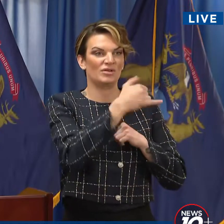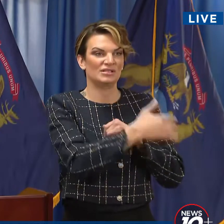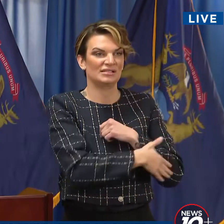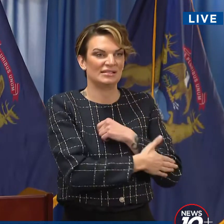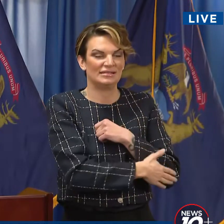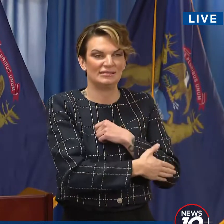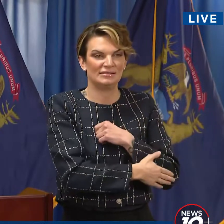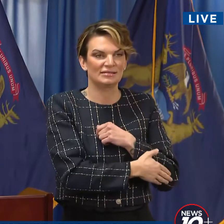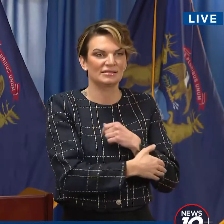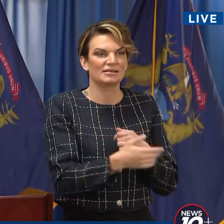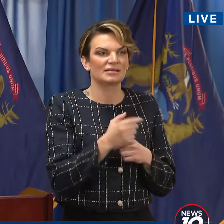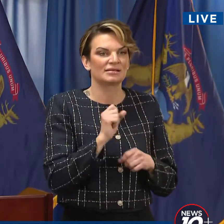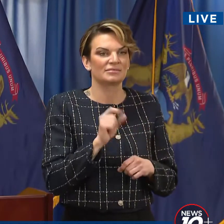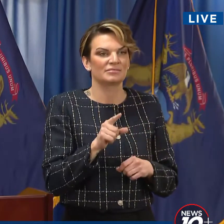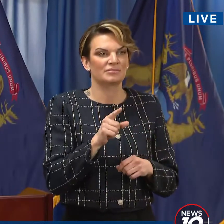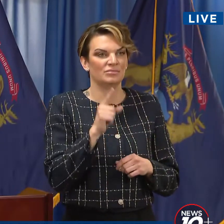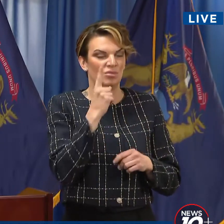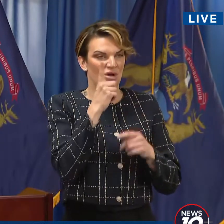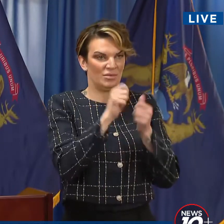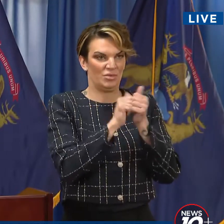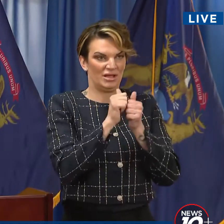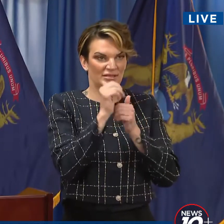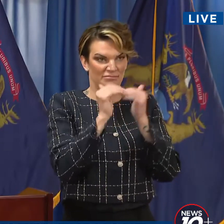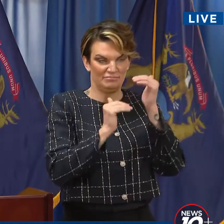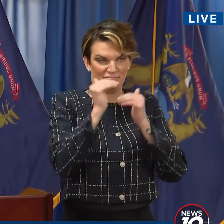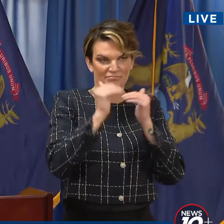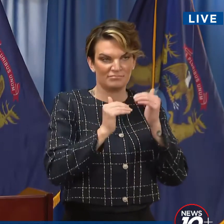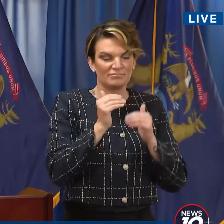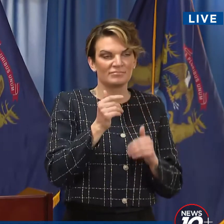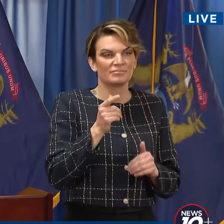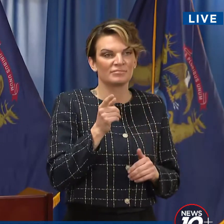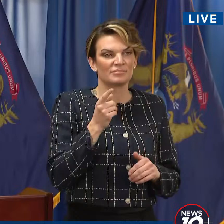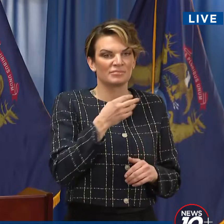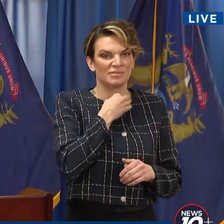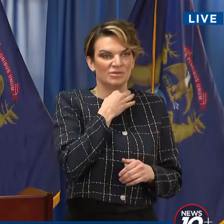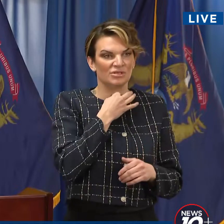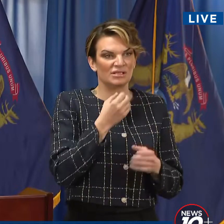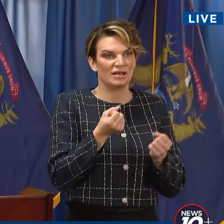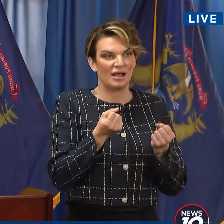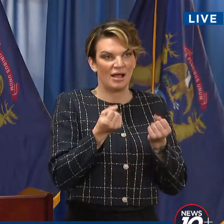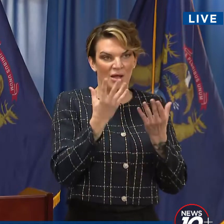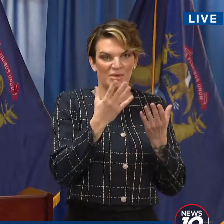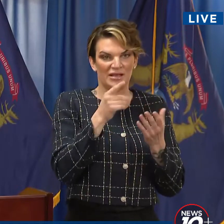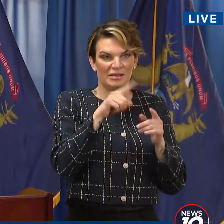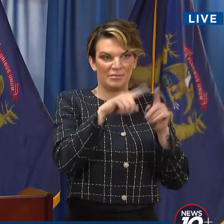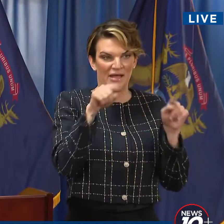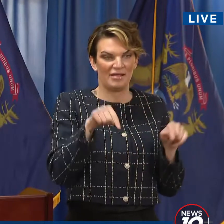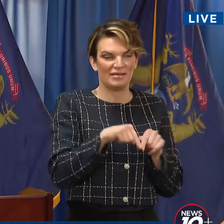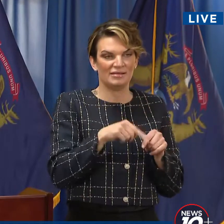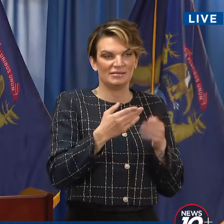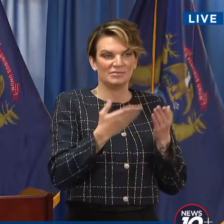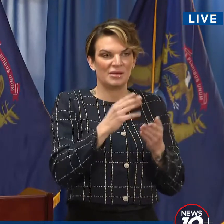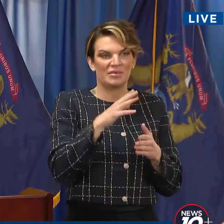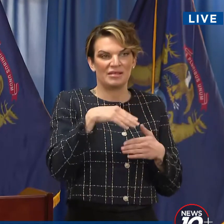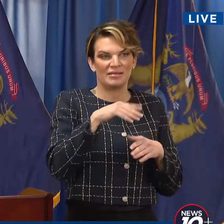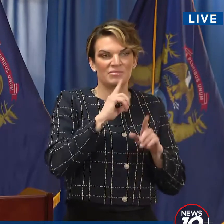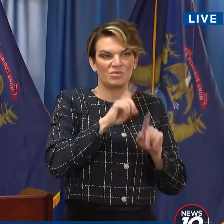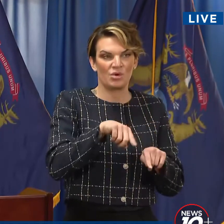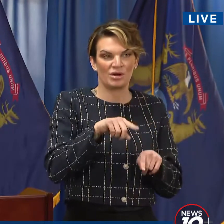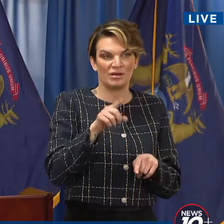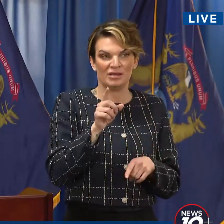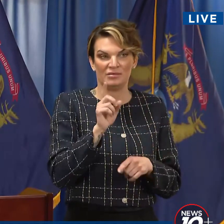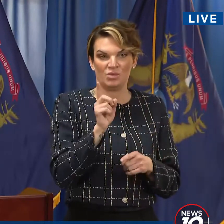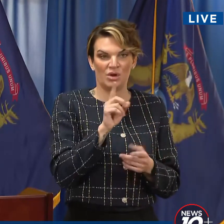races remain so close, do you have a sense of how many other ballots might have been cast that are not currently being reported and where those might